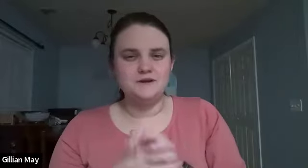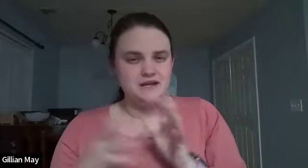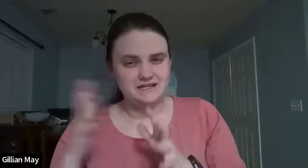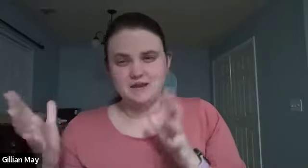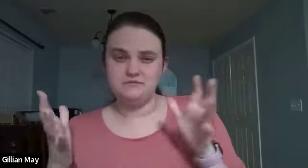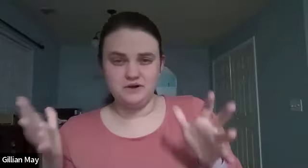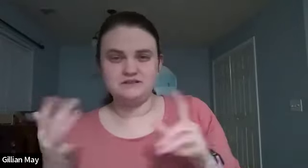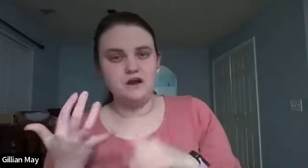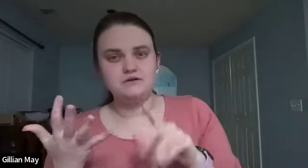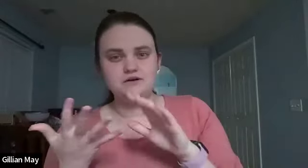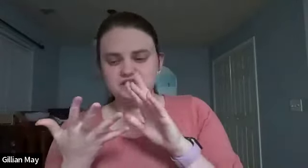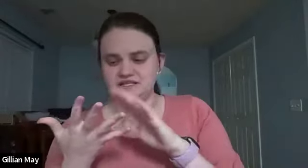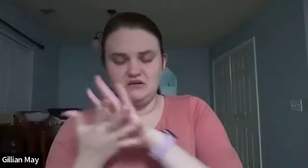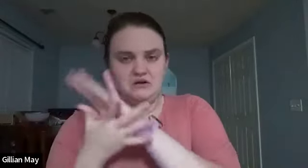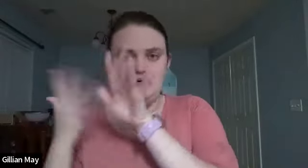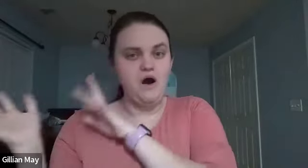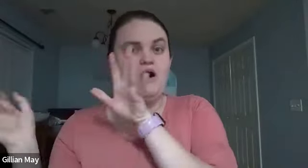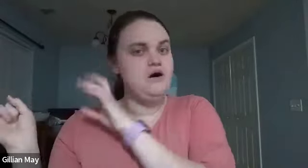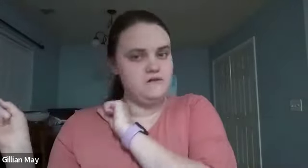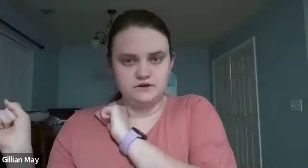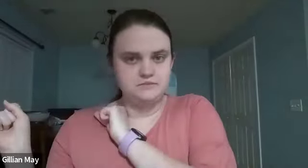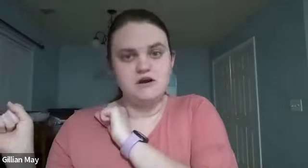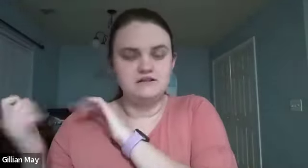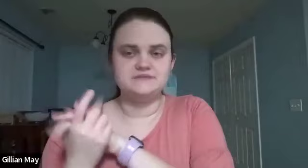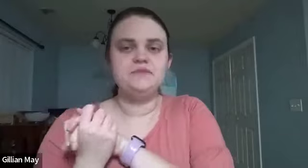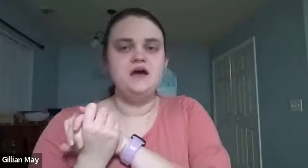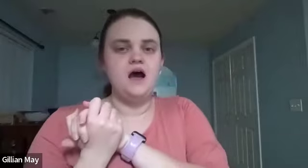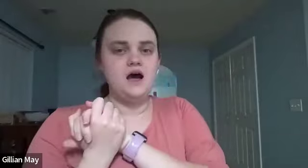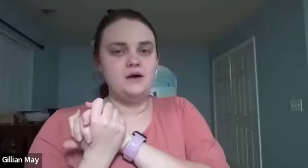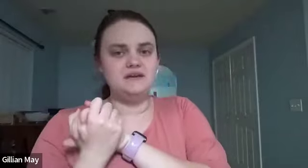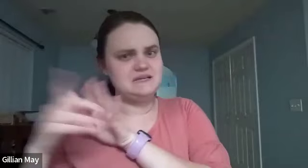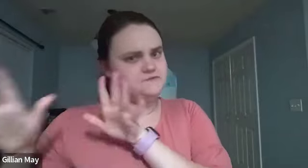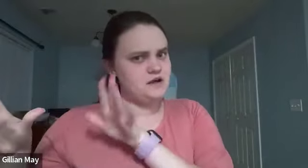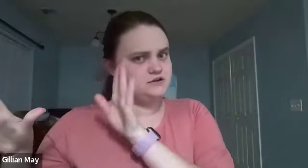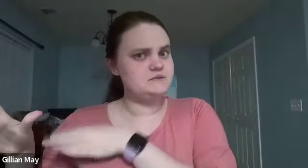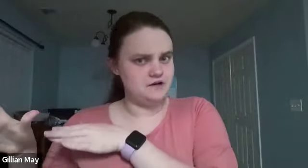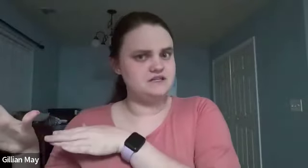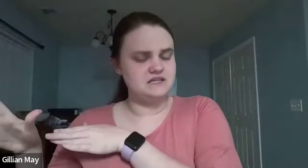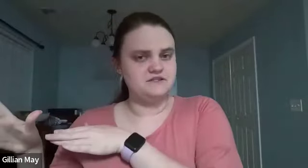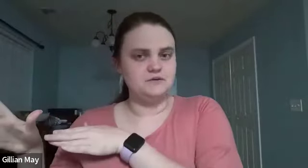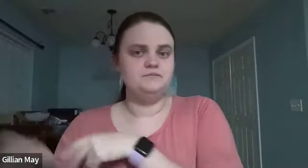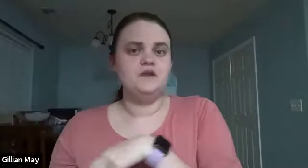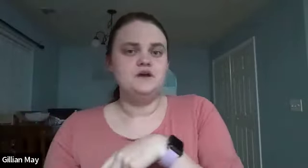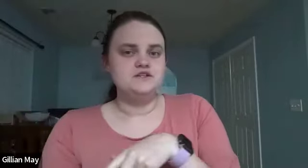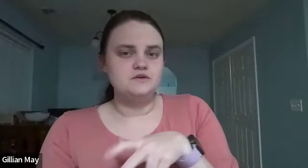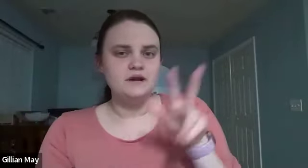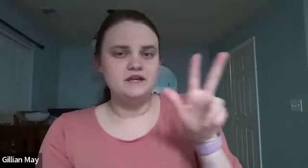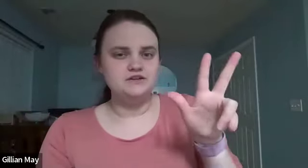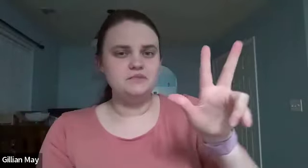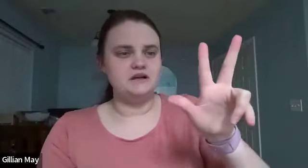any type of bugs, cockroaches, all the creepy crawlies, except for spiders. Spiders does have its own. So the way you do bug is you're